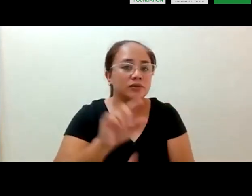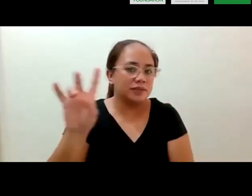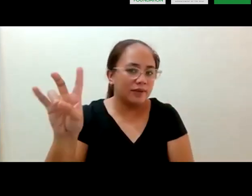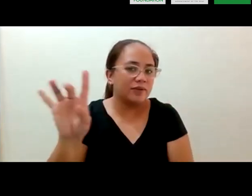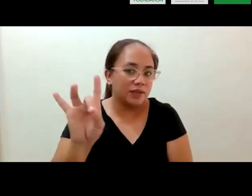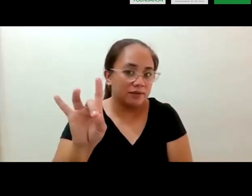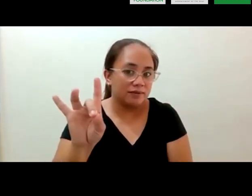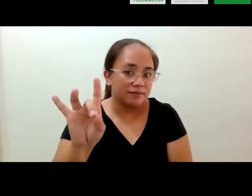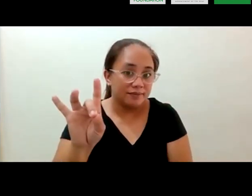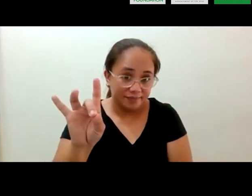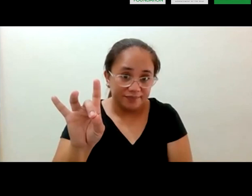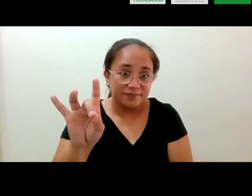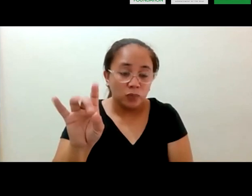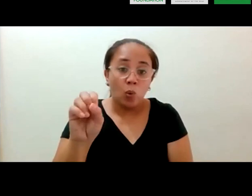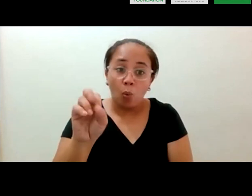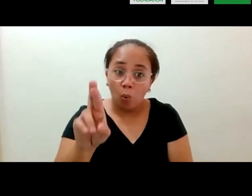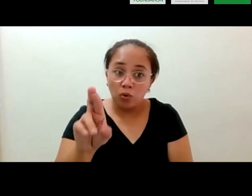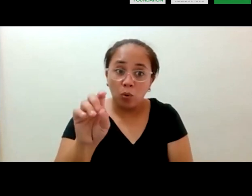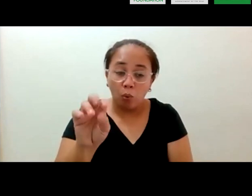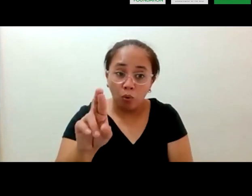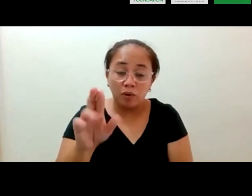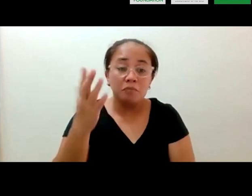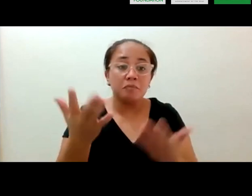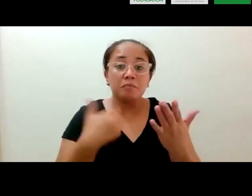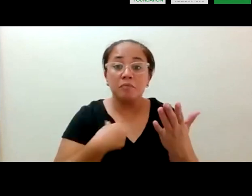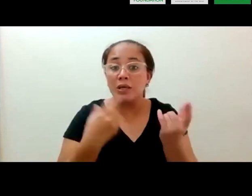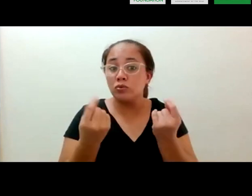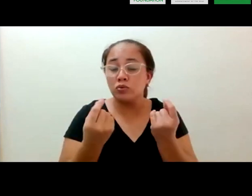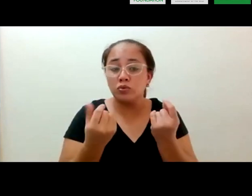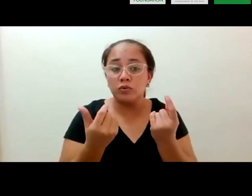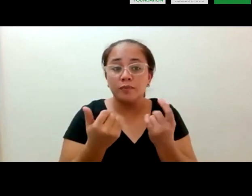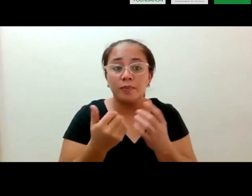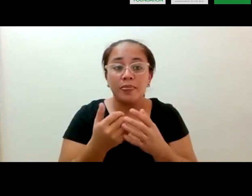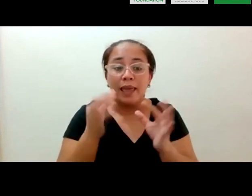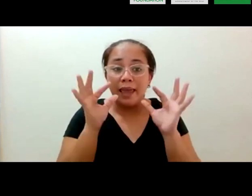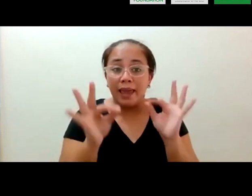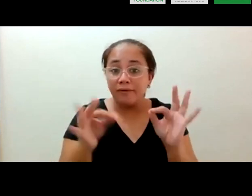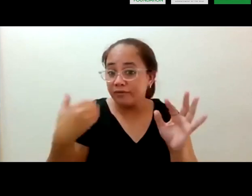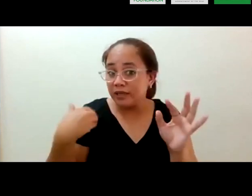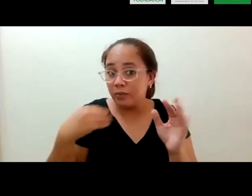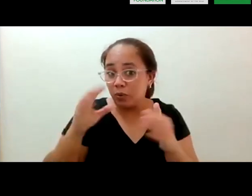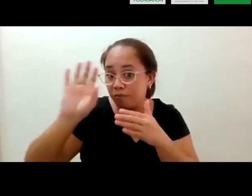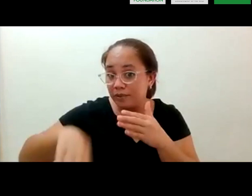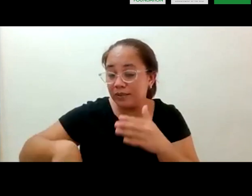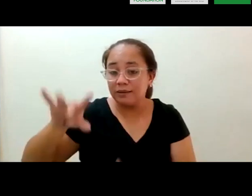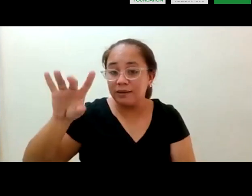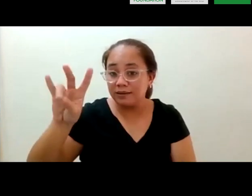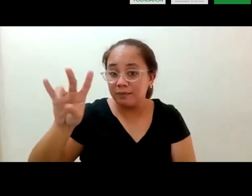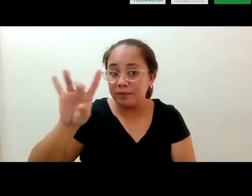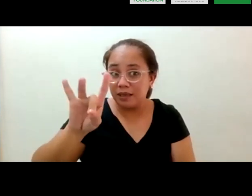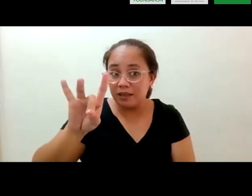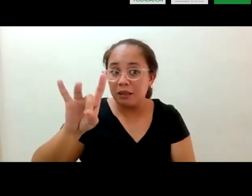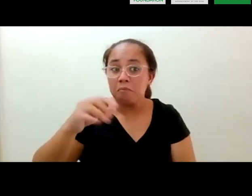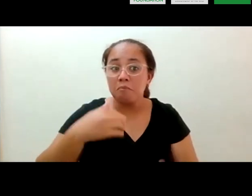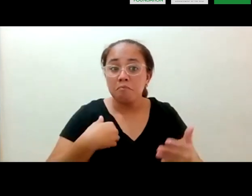Okay. Or maybe what I'll do is, if you haven't finished with 7 and 8, I may go ahead and